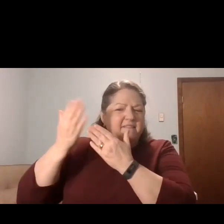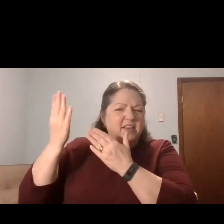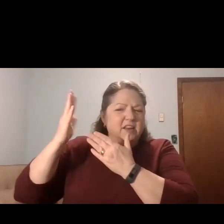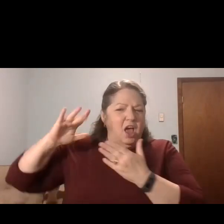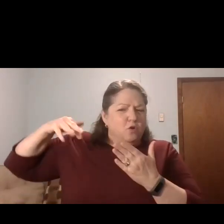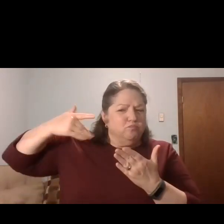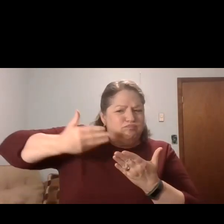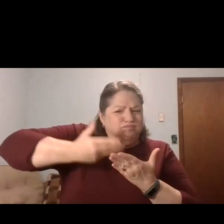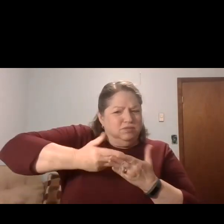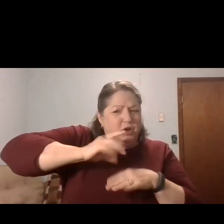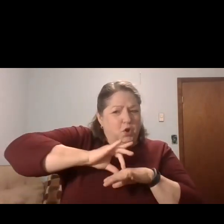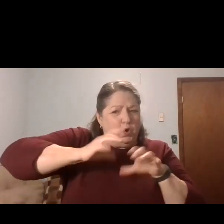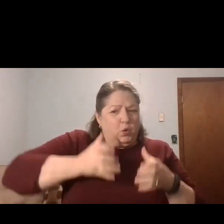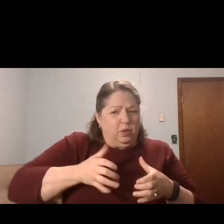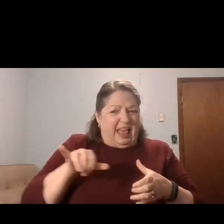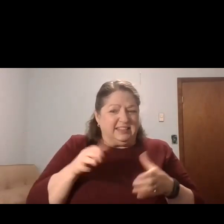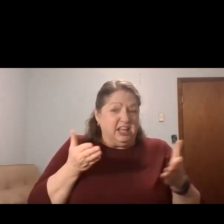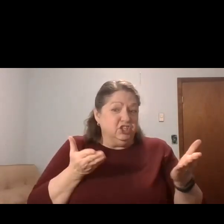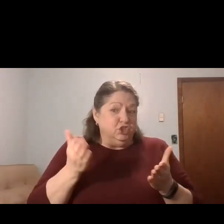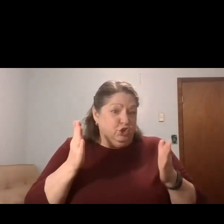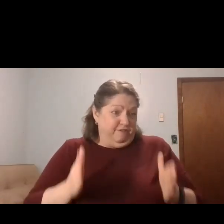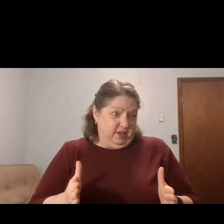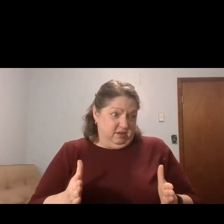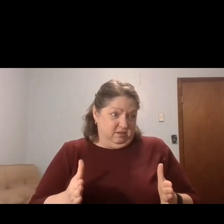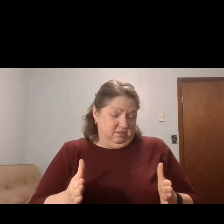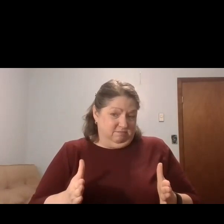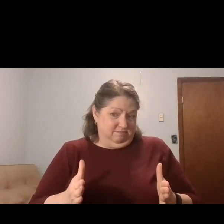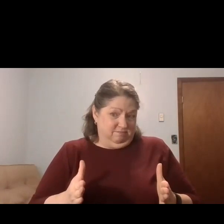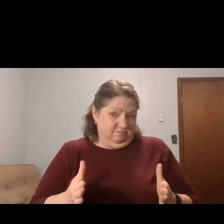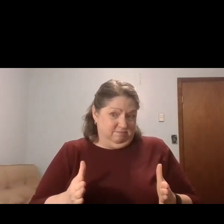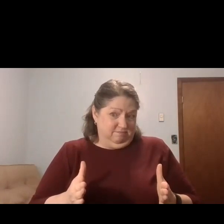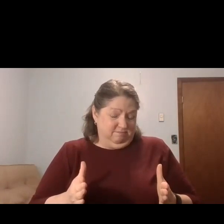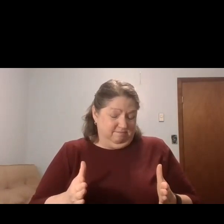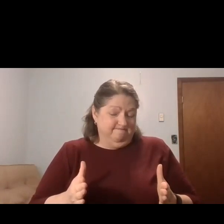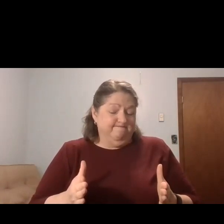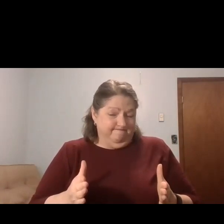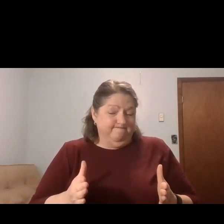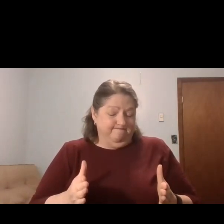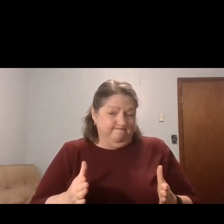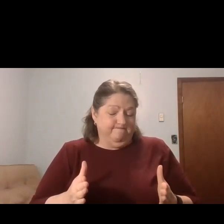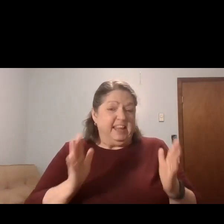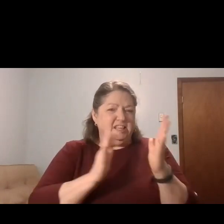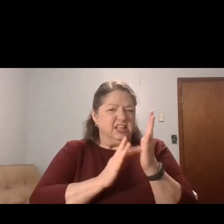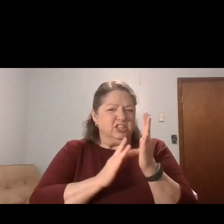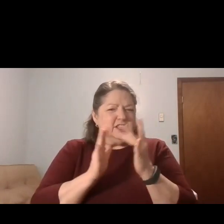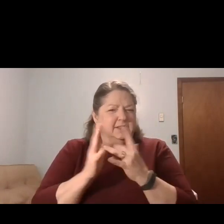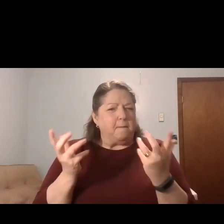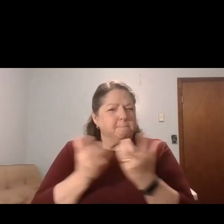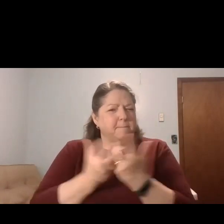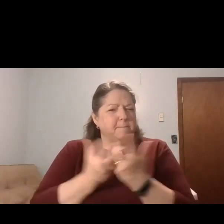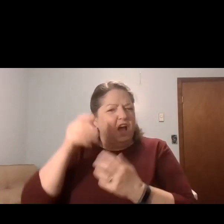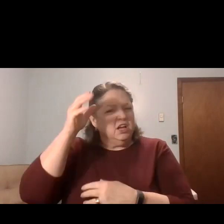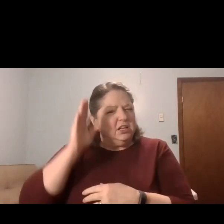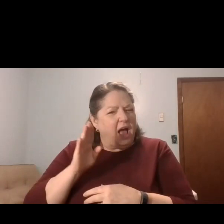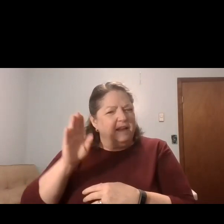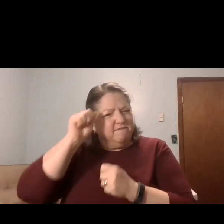the stage for what God had for him and for us. In fact, had Jesus not done that, we would be doomed, you, me,